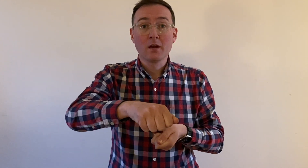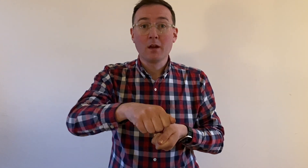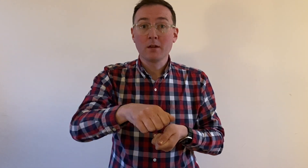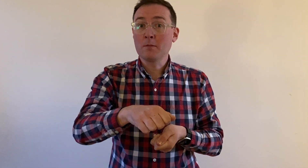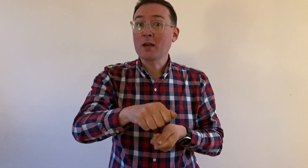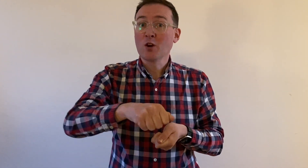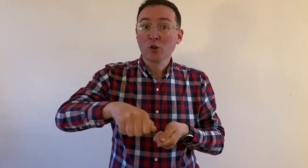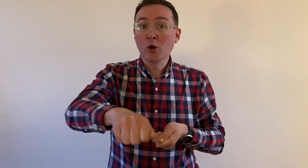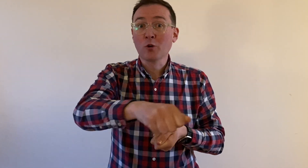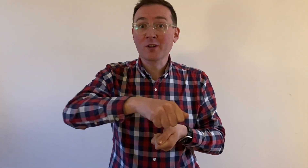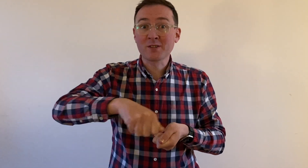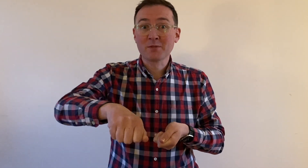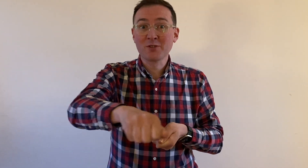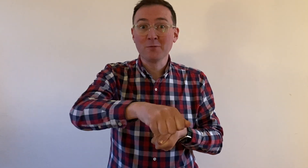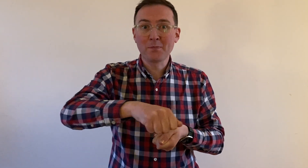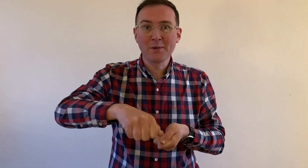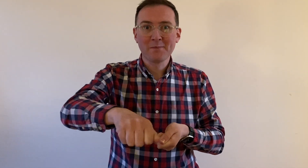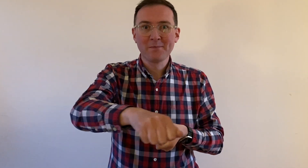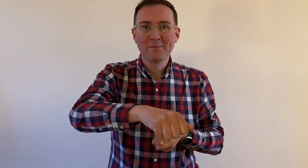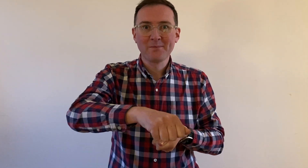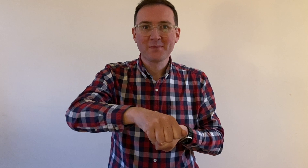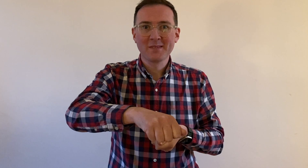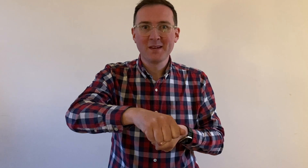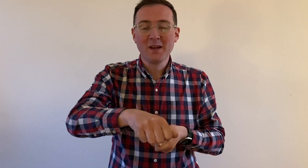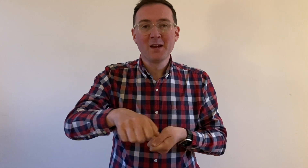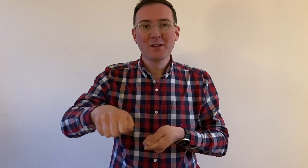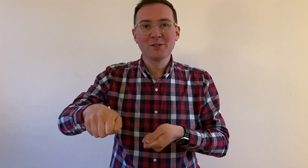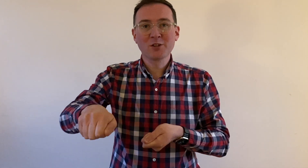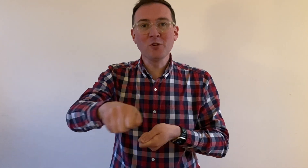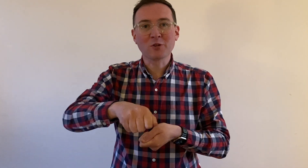You might cook some soup. To cook.